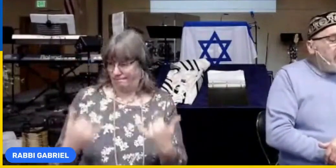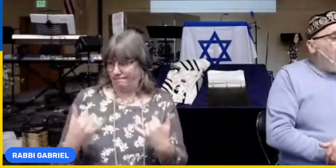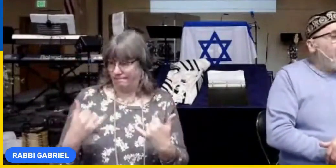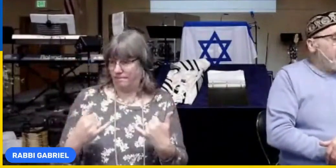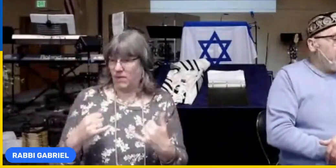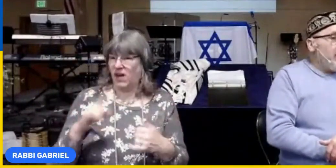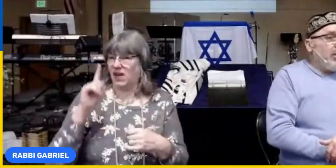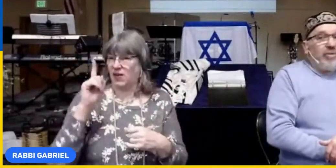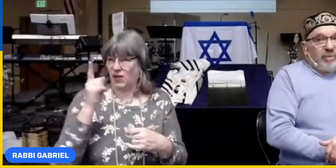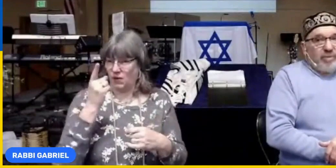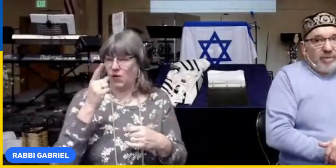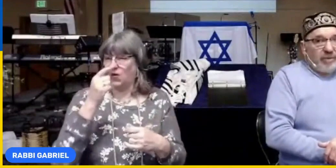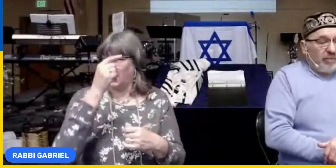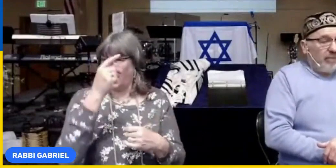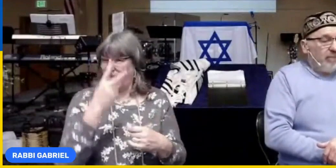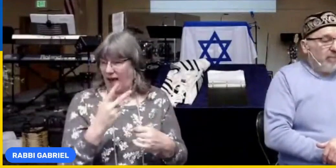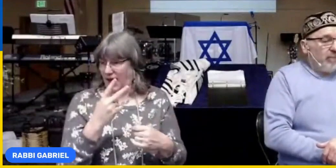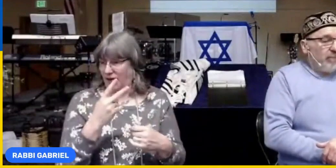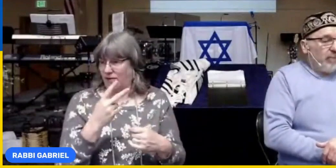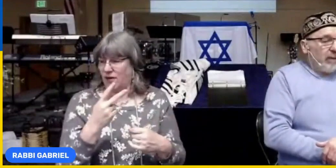Jews were very comfortable in Europe.